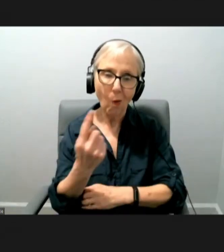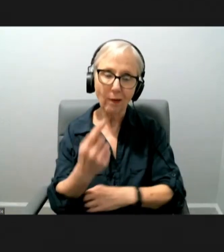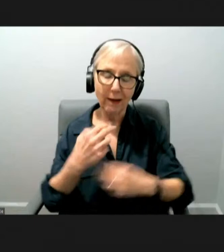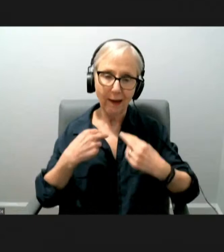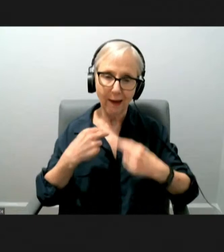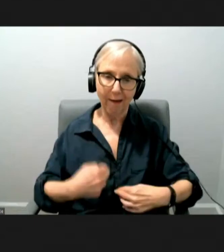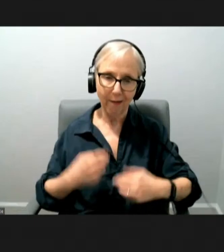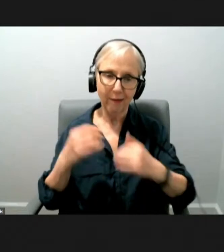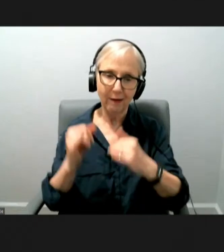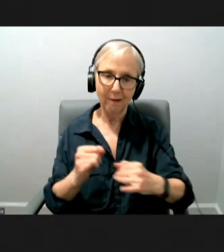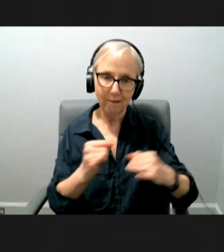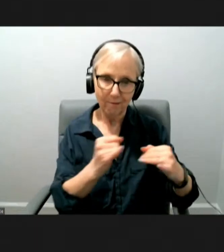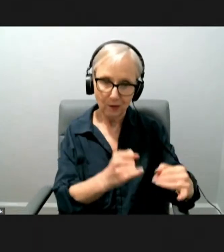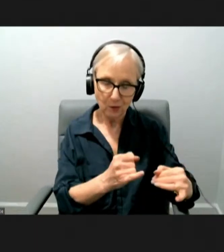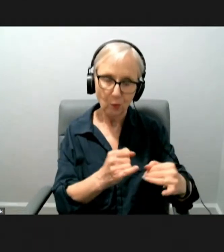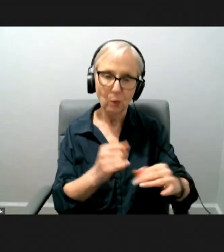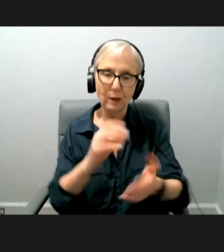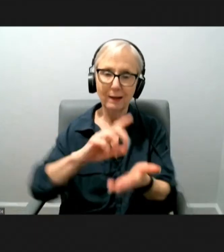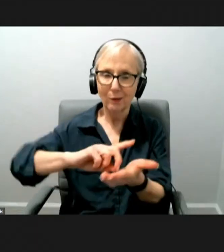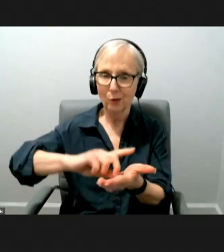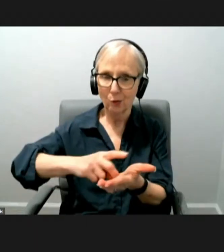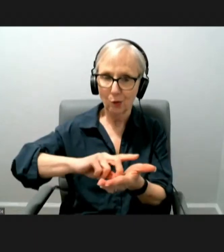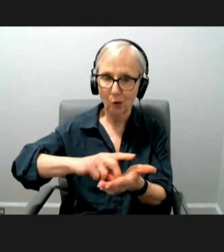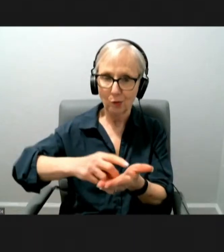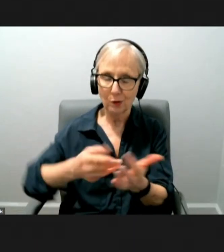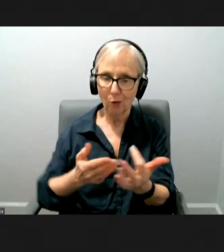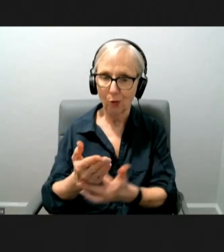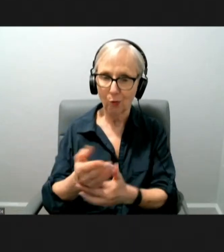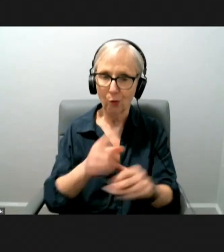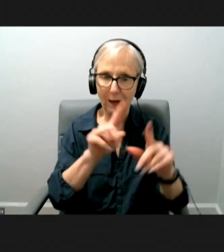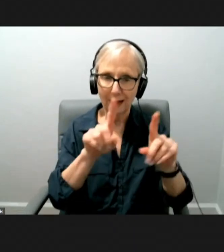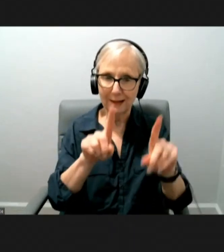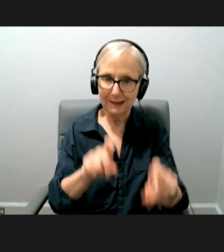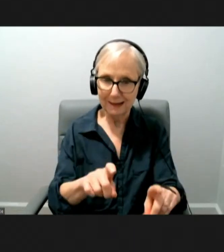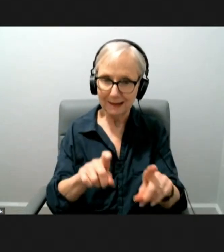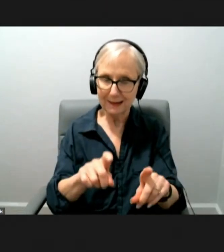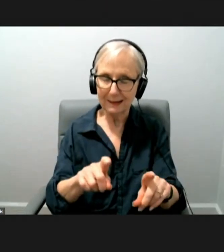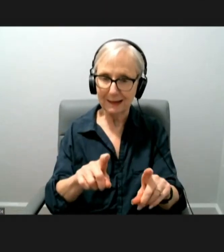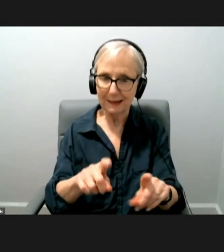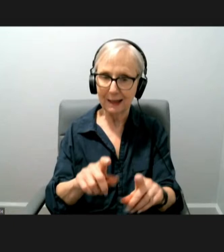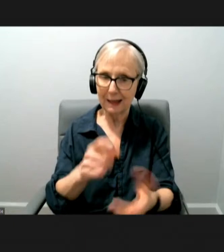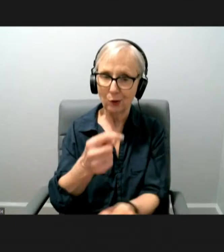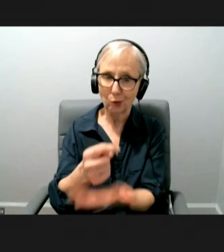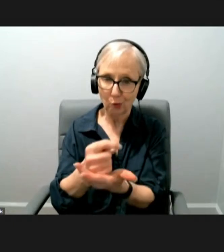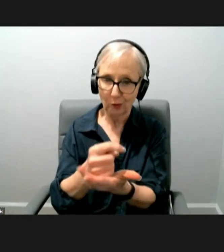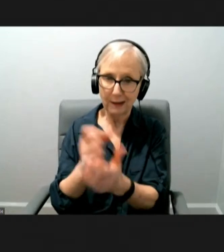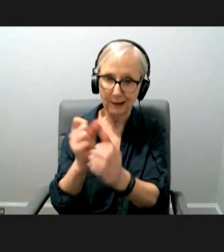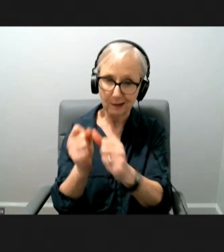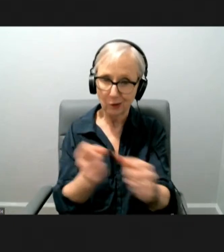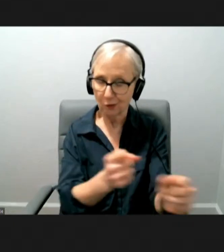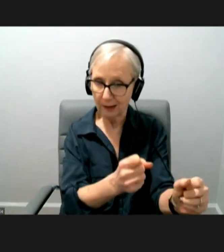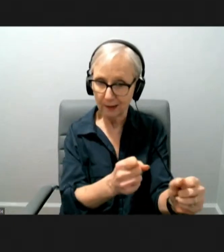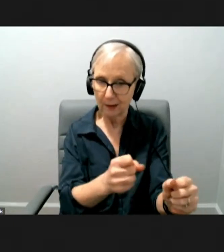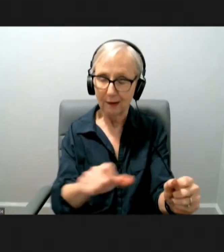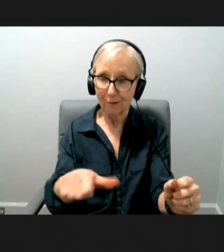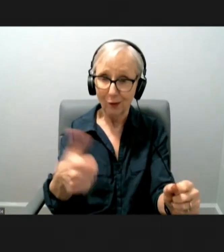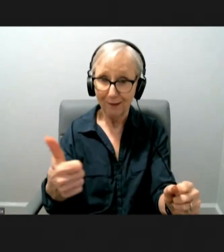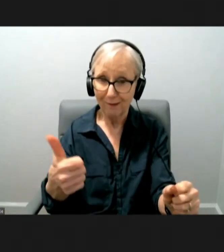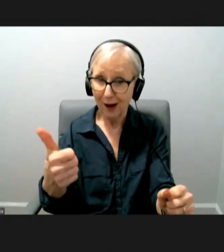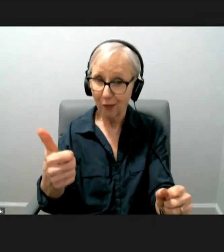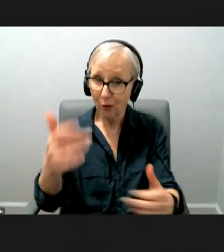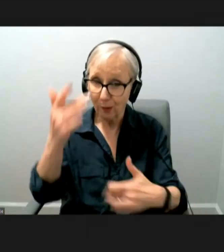will probably get their doses through a testing and treating strategy. Those who may have other medical